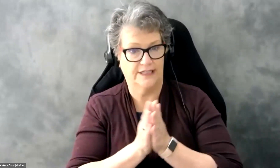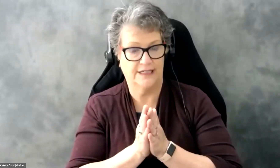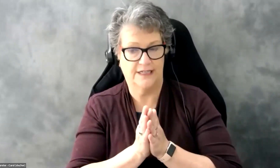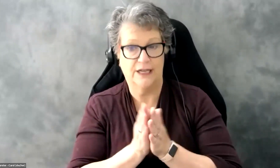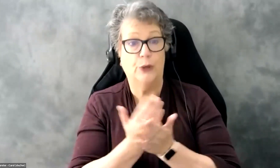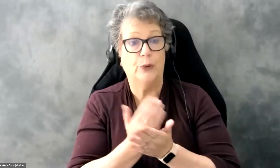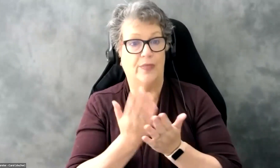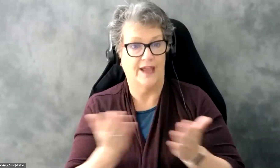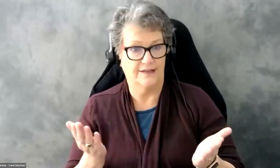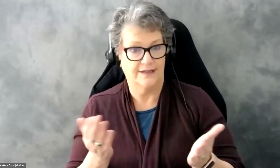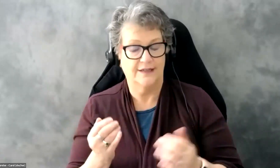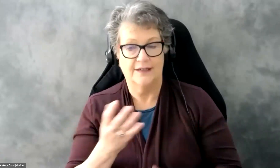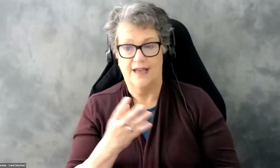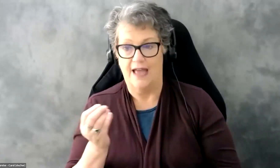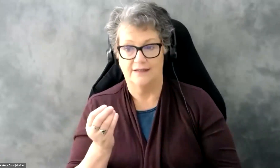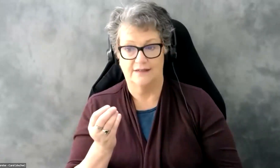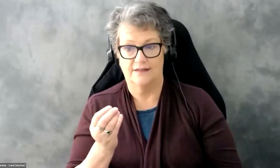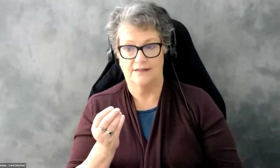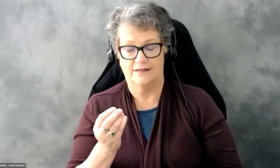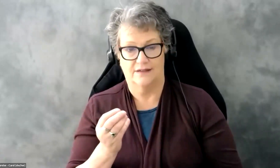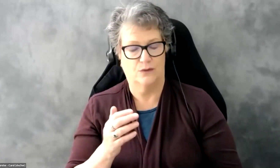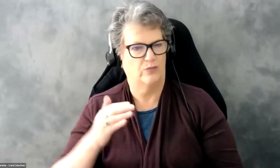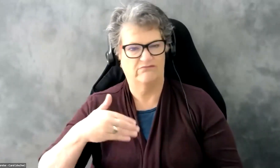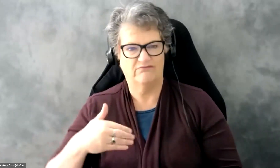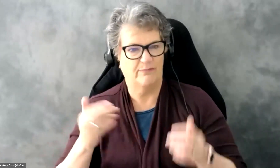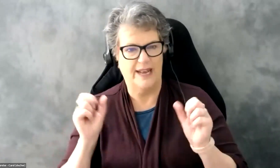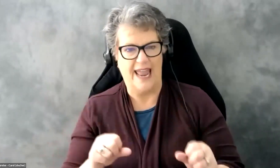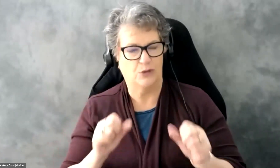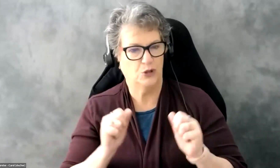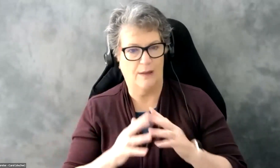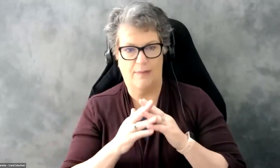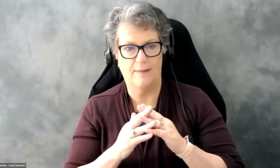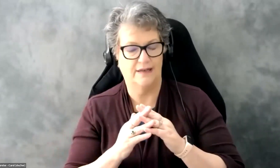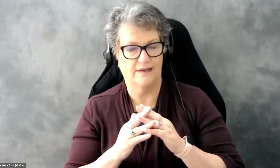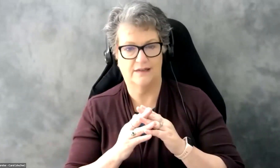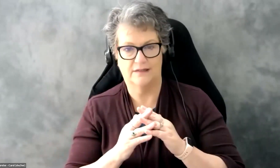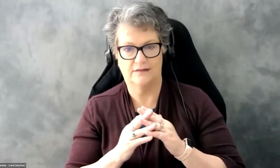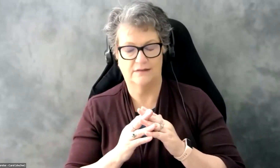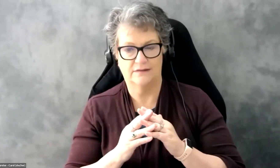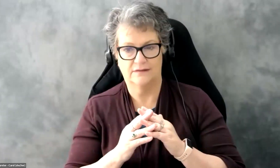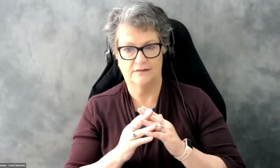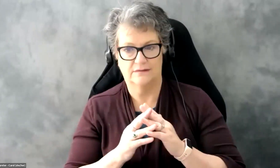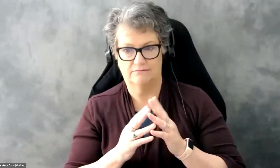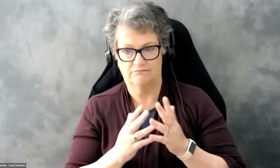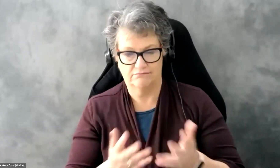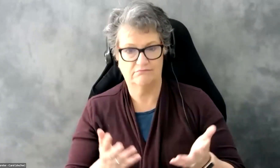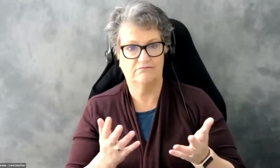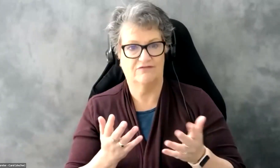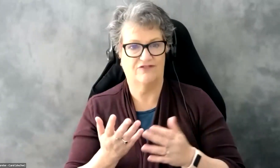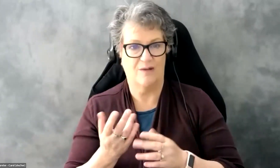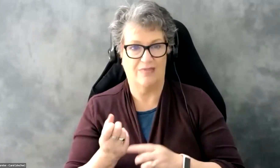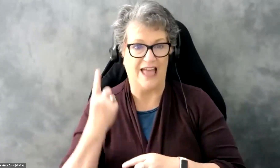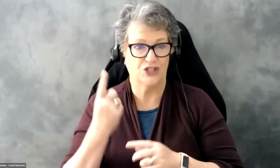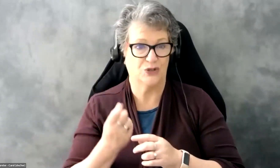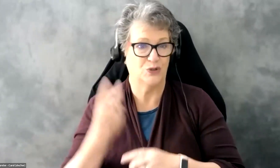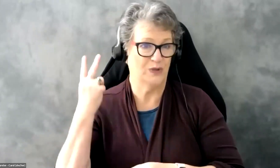new things, and we haven't even been able to implement the things from last budget year or